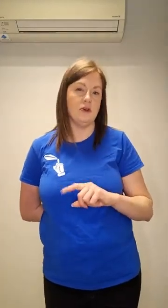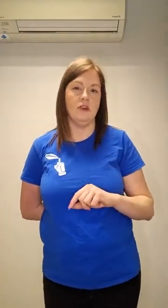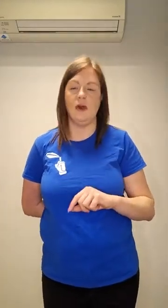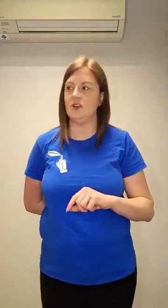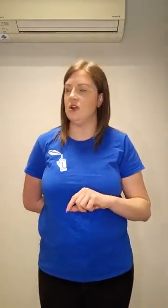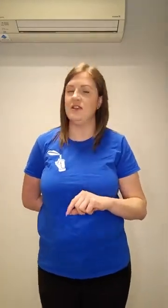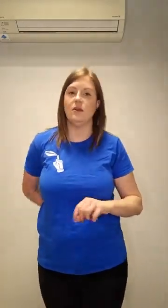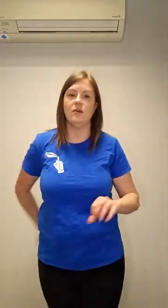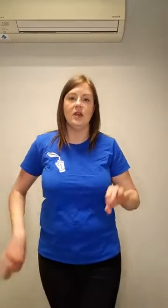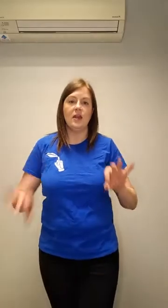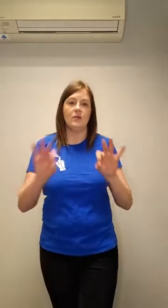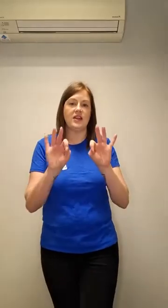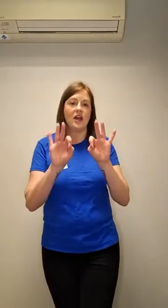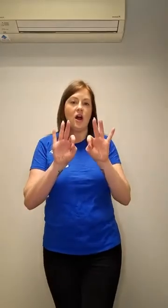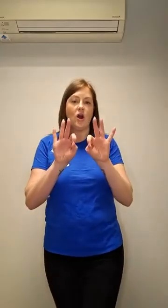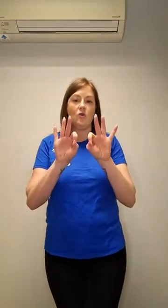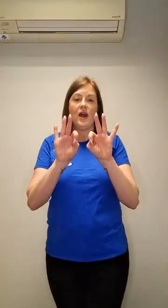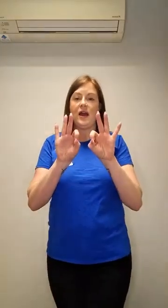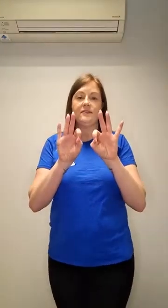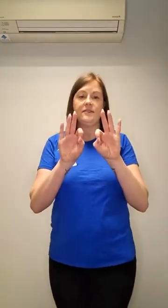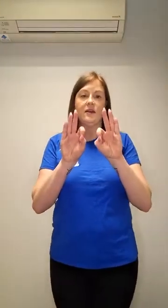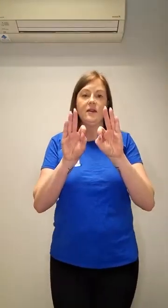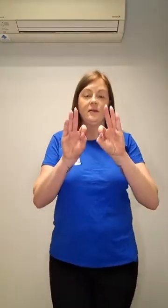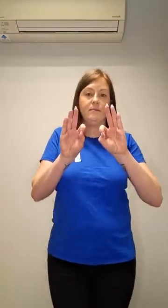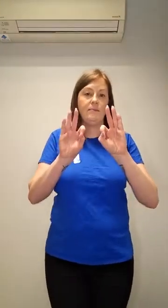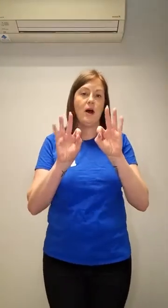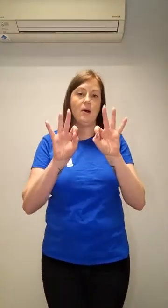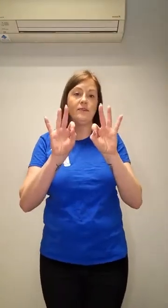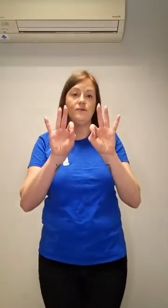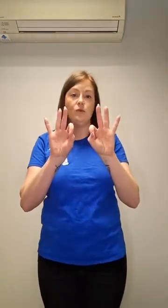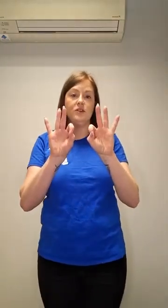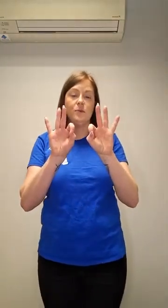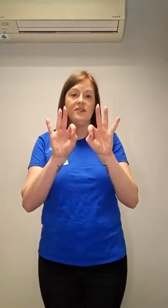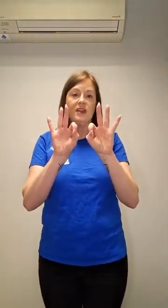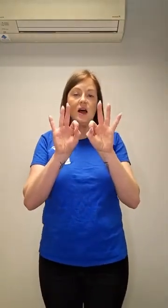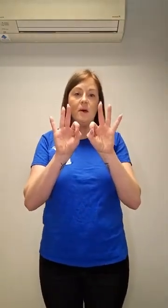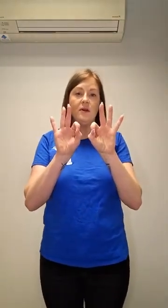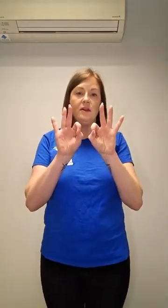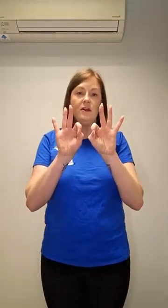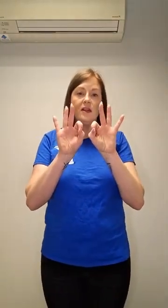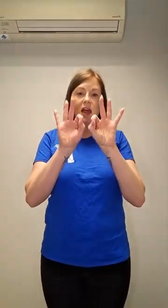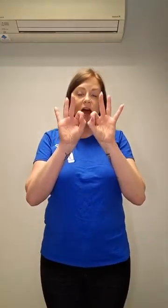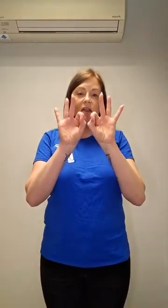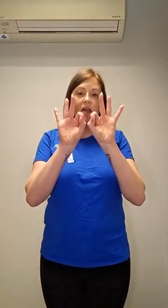you actually. So we take our O hands, palms forward pointing up, and